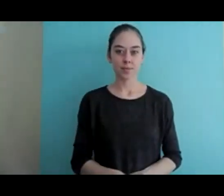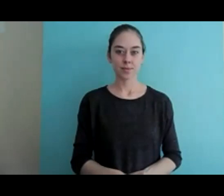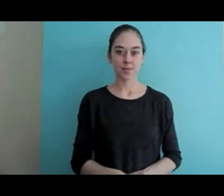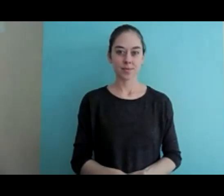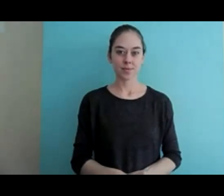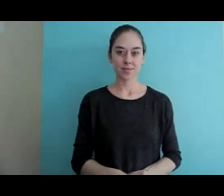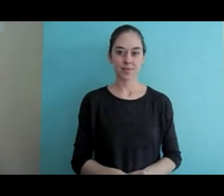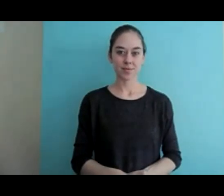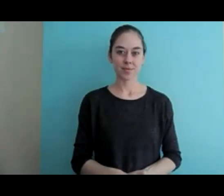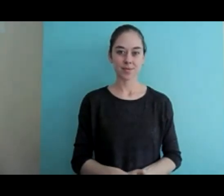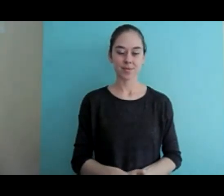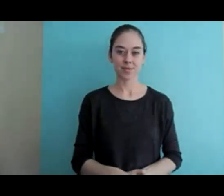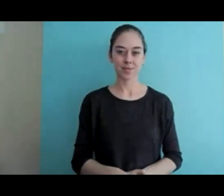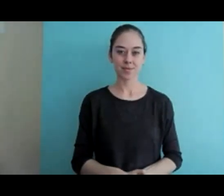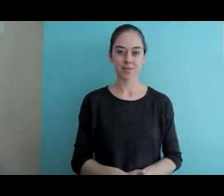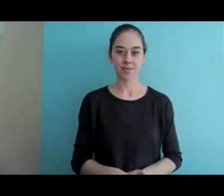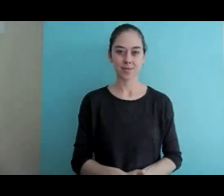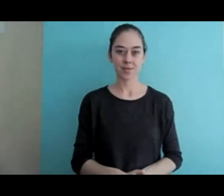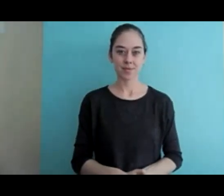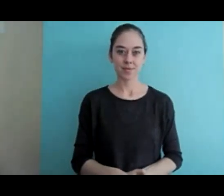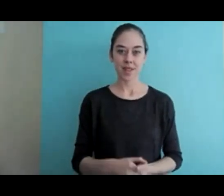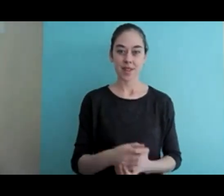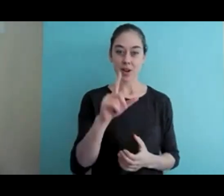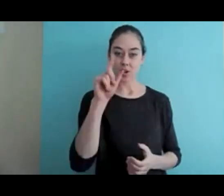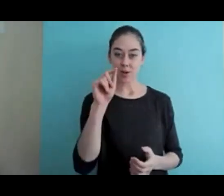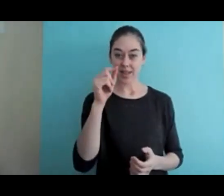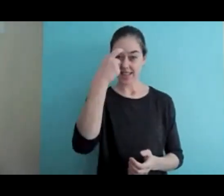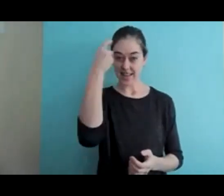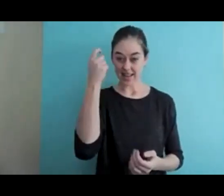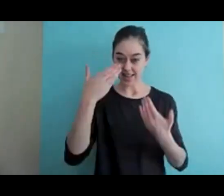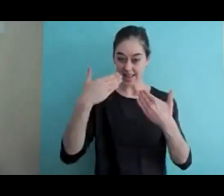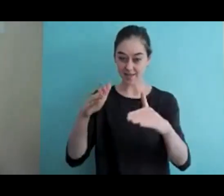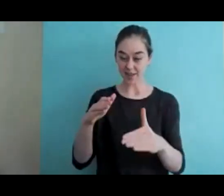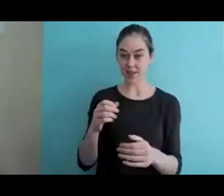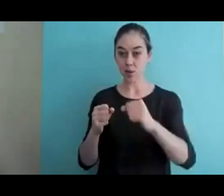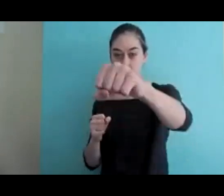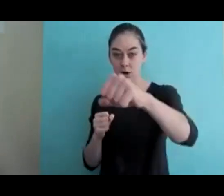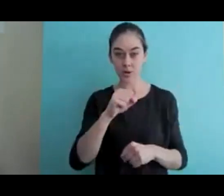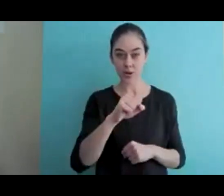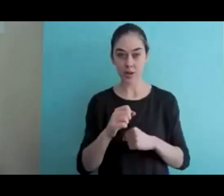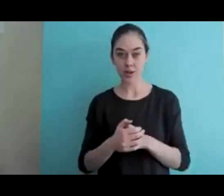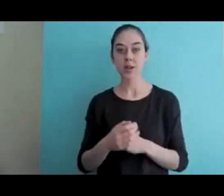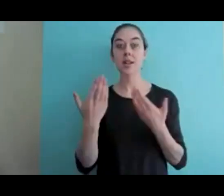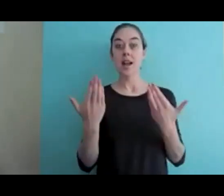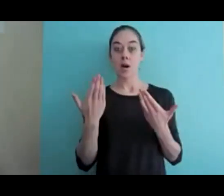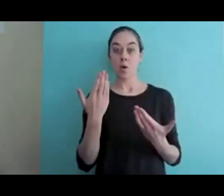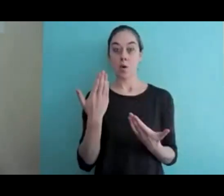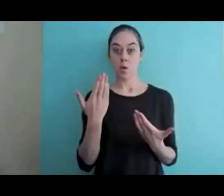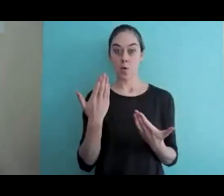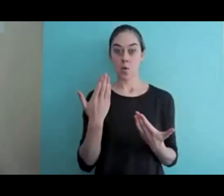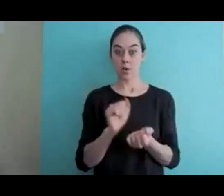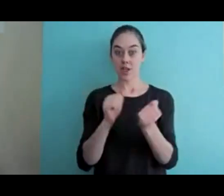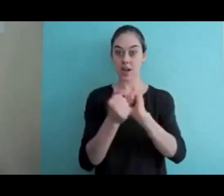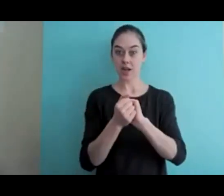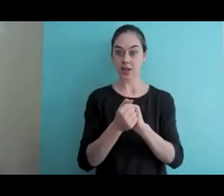1, 2, 3, 4 and squat. Last 20 seconds now, everybody. We're going back to the uppercuts.